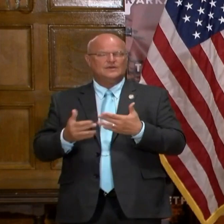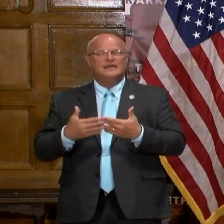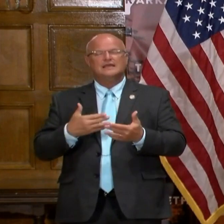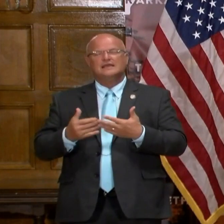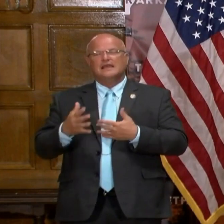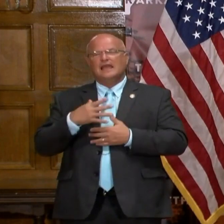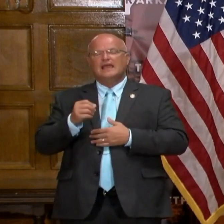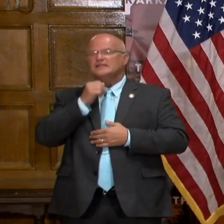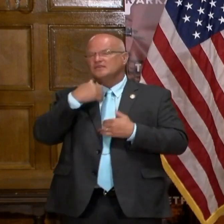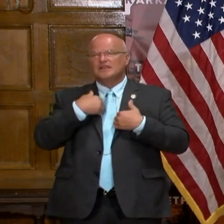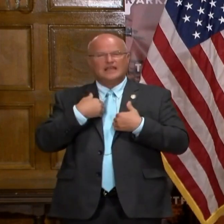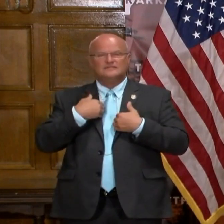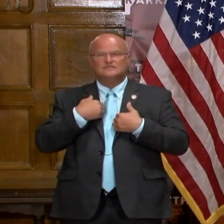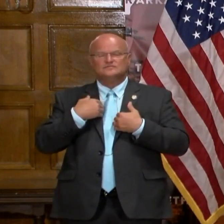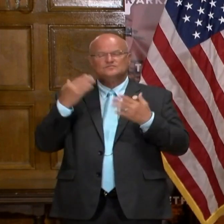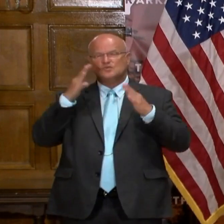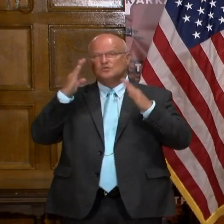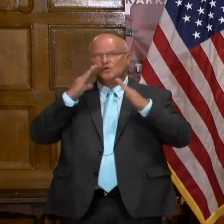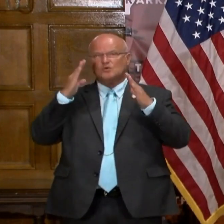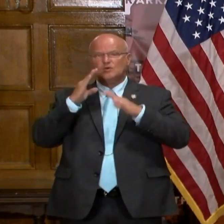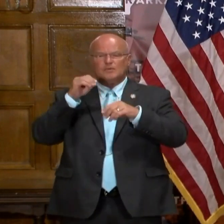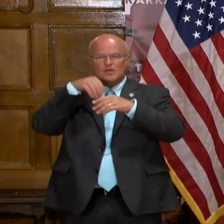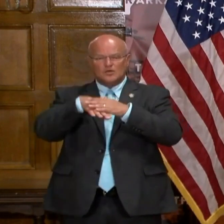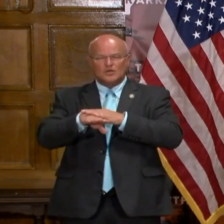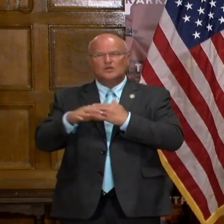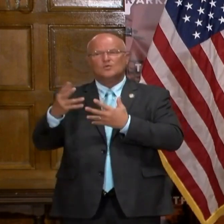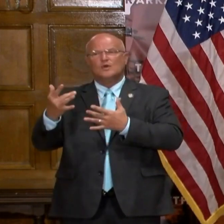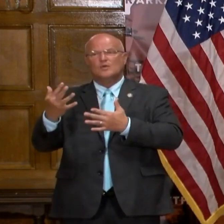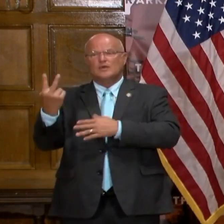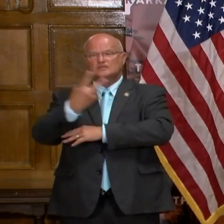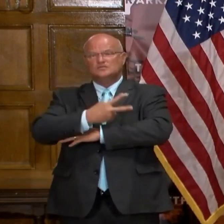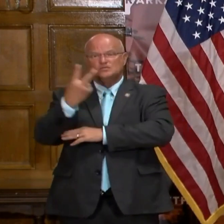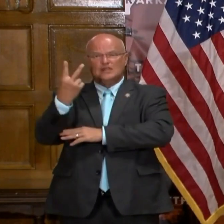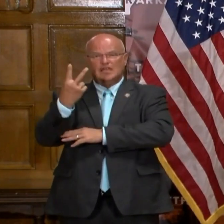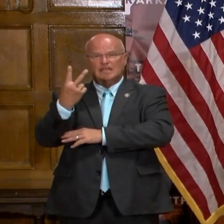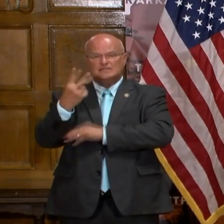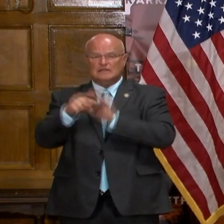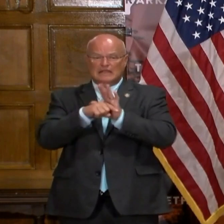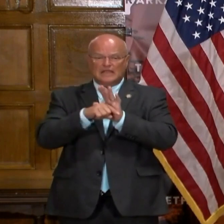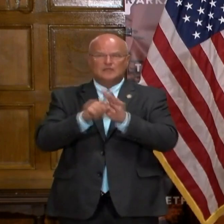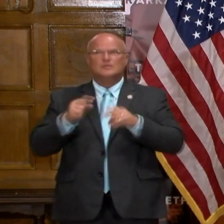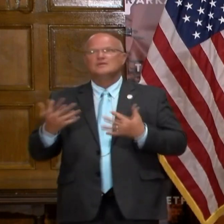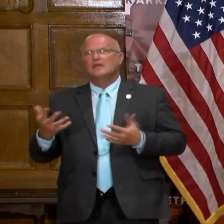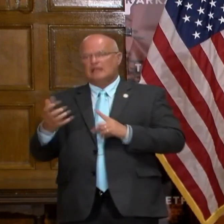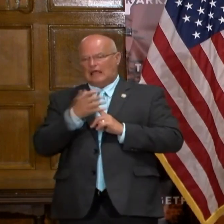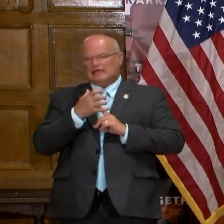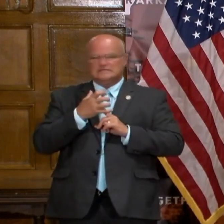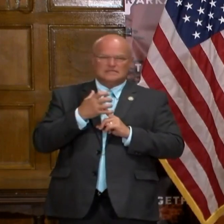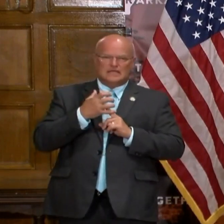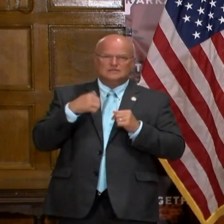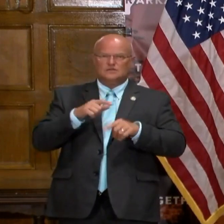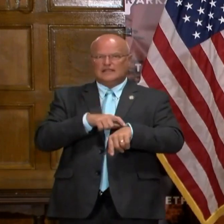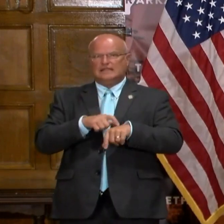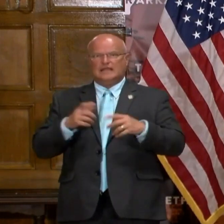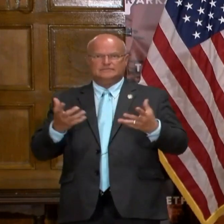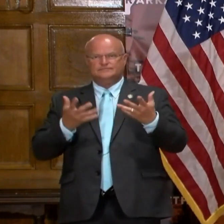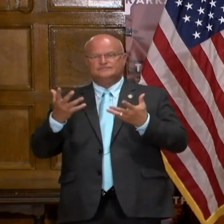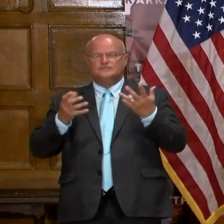anyway. And you don't have to worry about going in there and have to wait 2 days and you'd be negative, but you've had to isolate during that